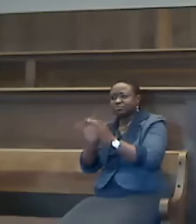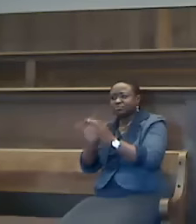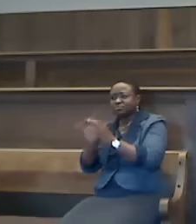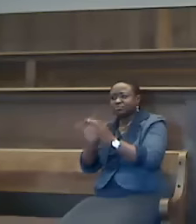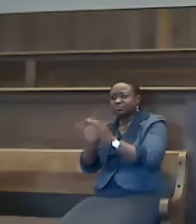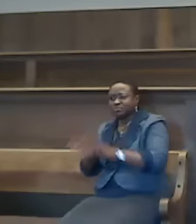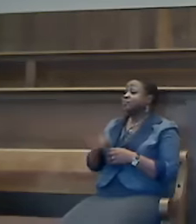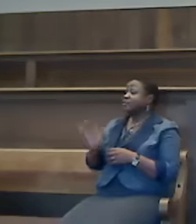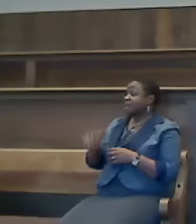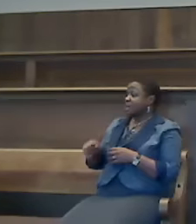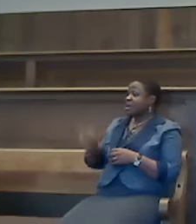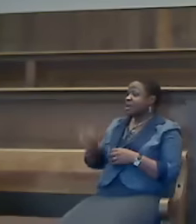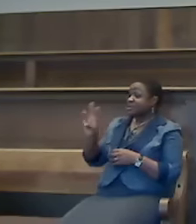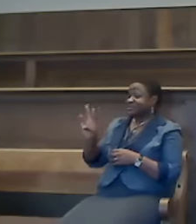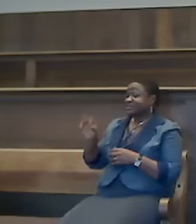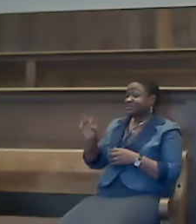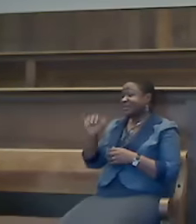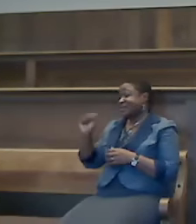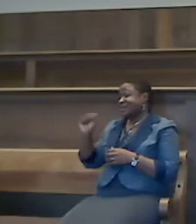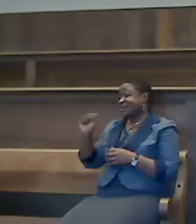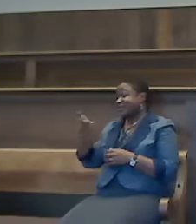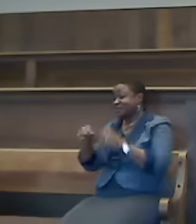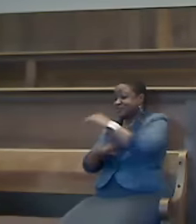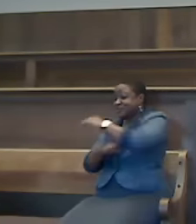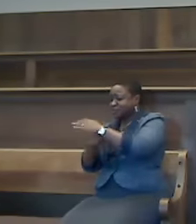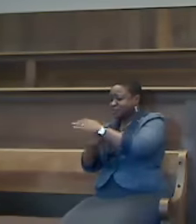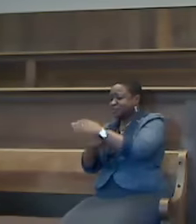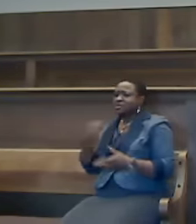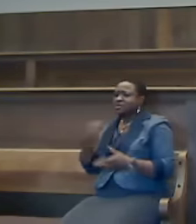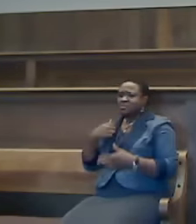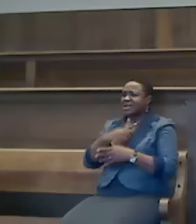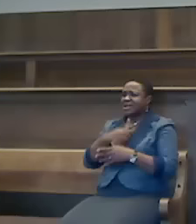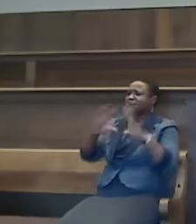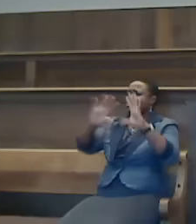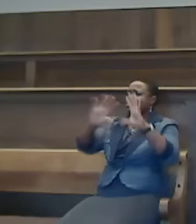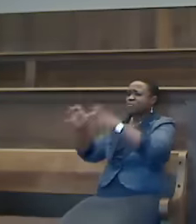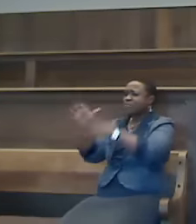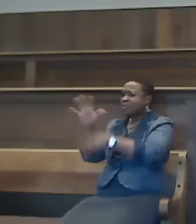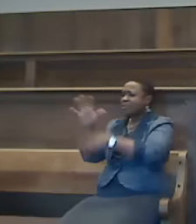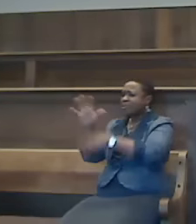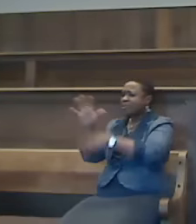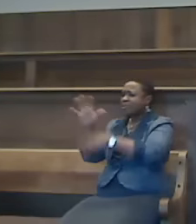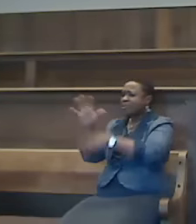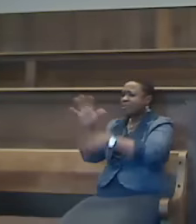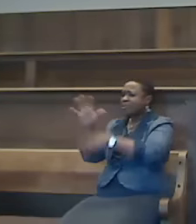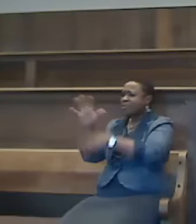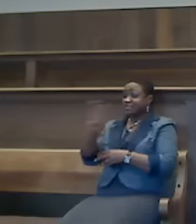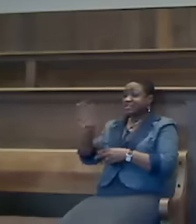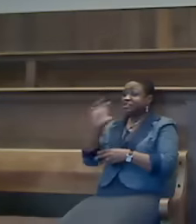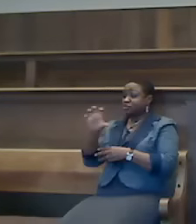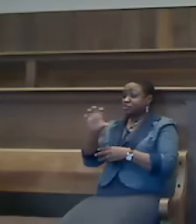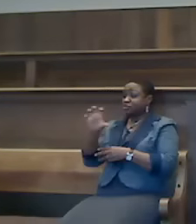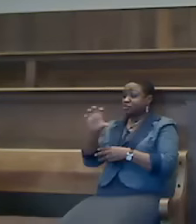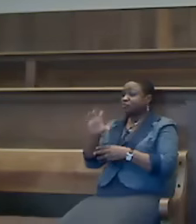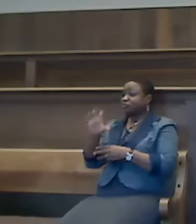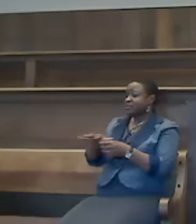Weston A. Price Foundation has chapters all over the world. We have almost 600 local chapters, and